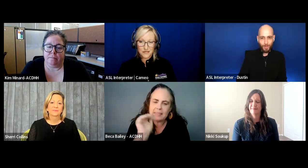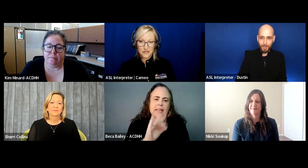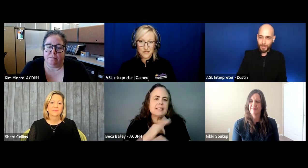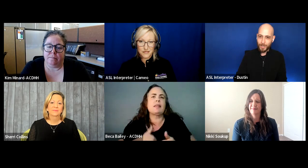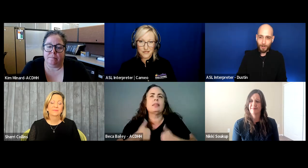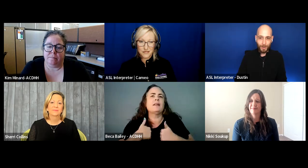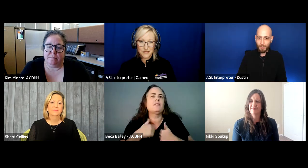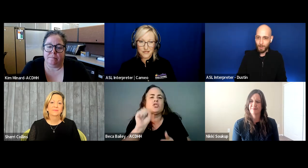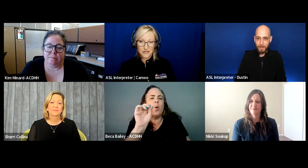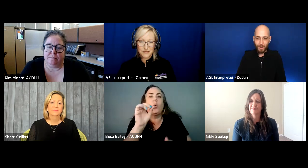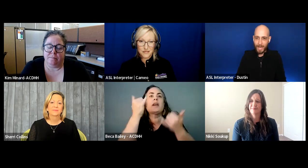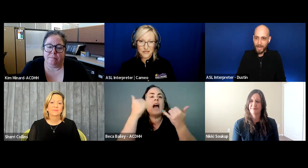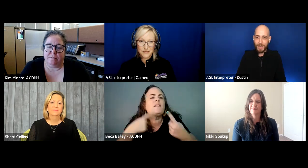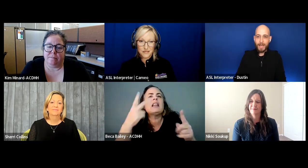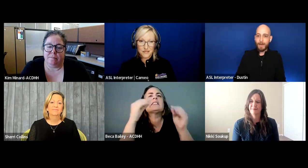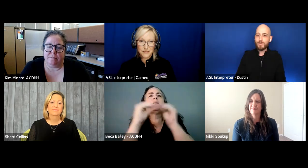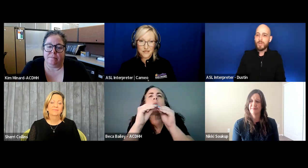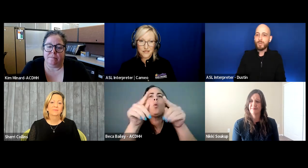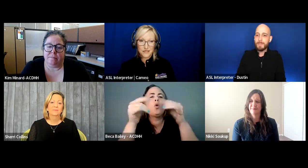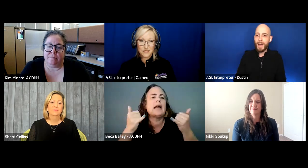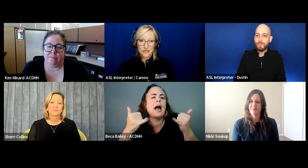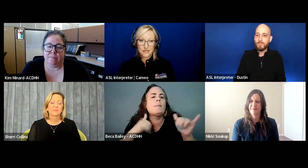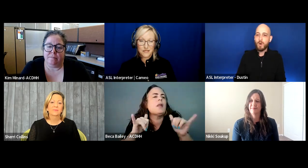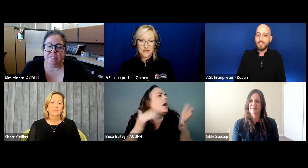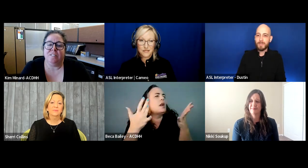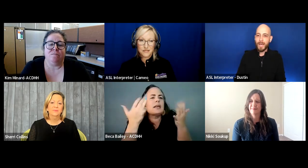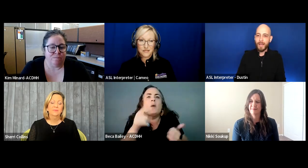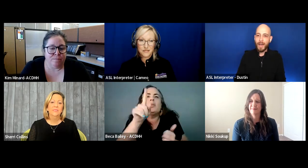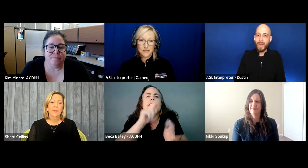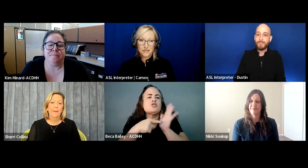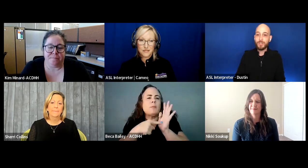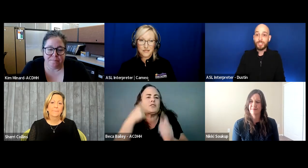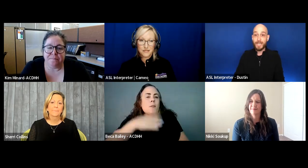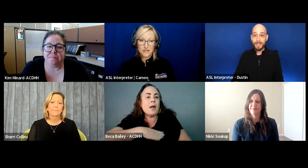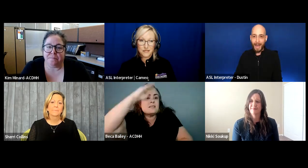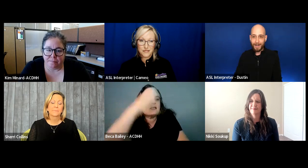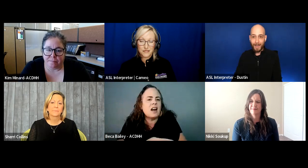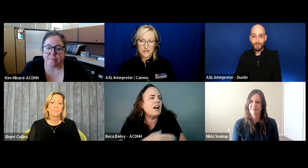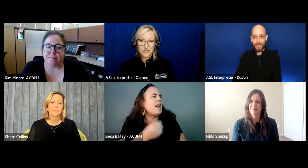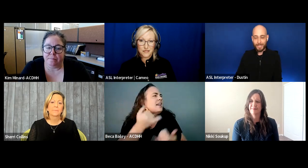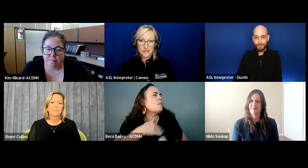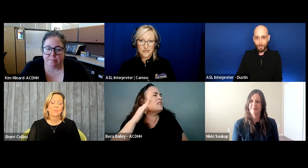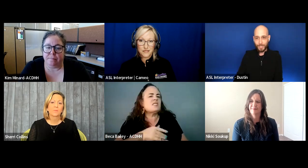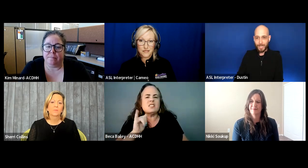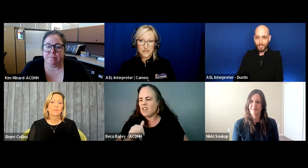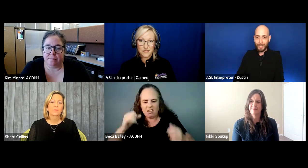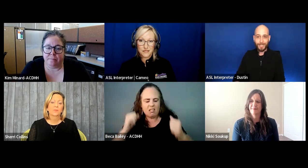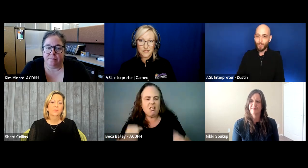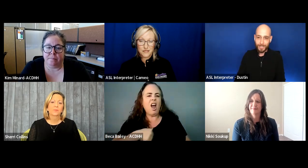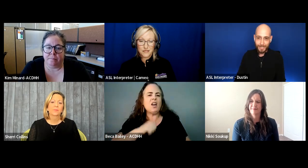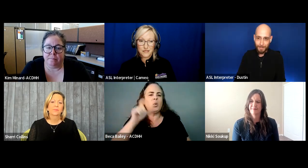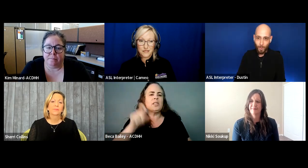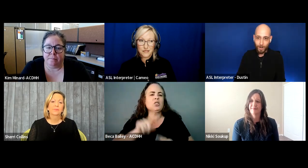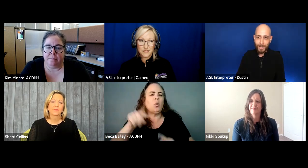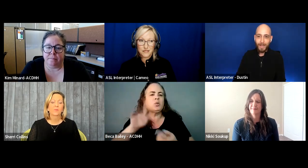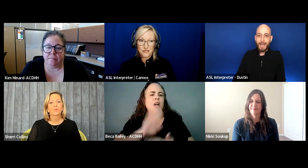thinking back, I was probably younger. I was probably about 8. That was one of the most impactful moments in my life. After seeing deaf representation,